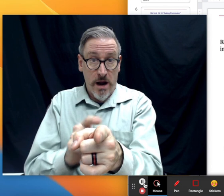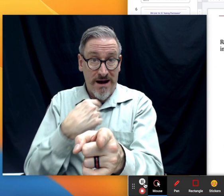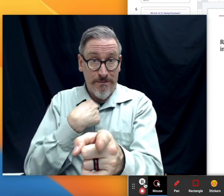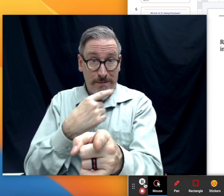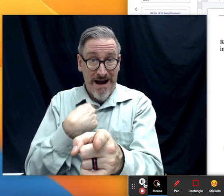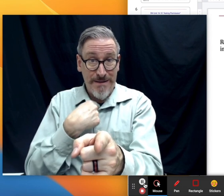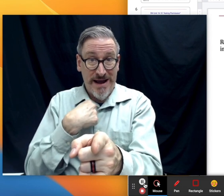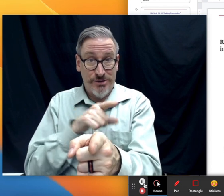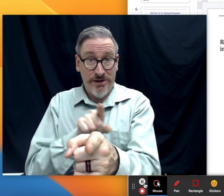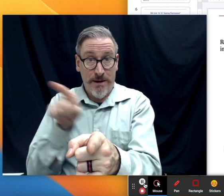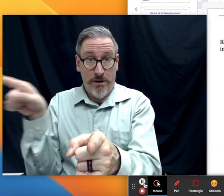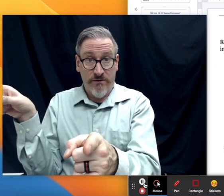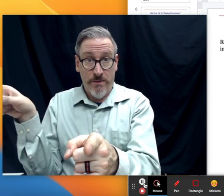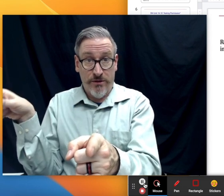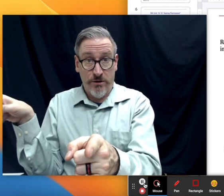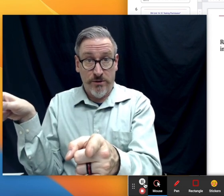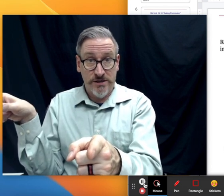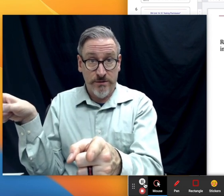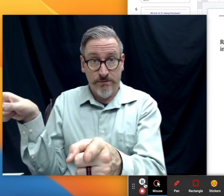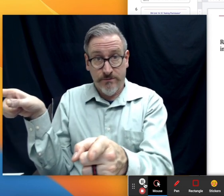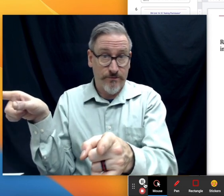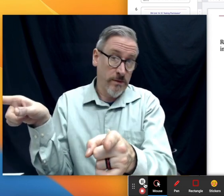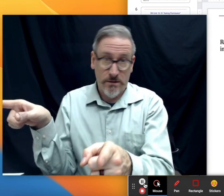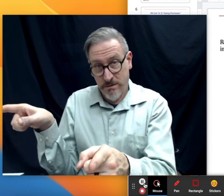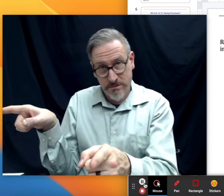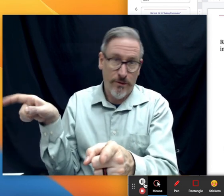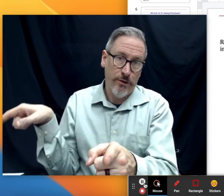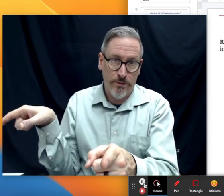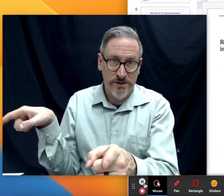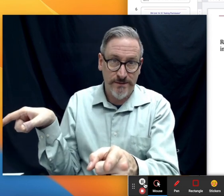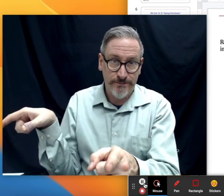Then I'm answering that I borrowed it from a third person.